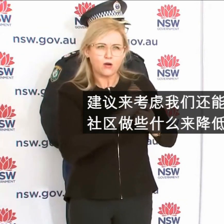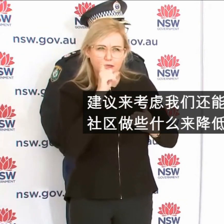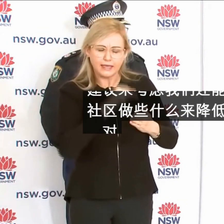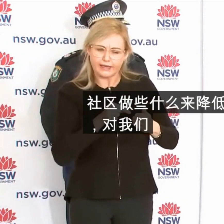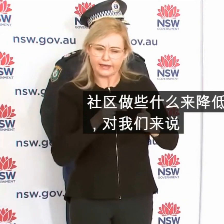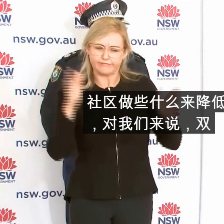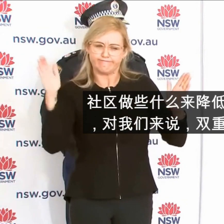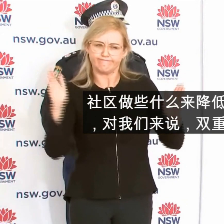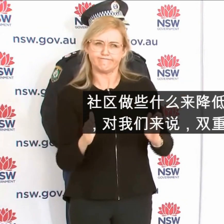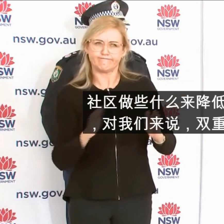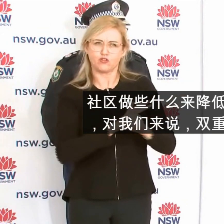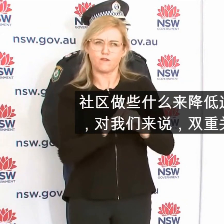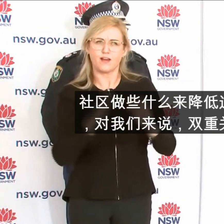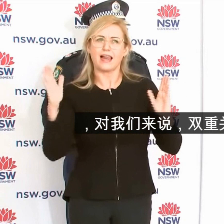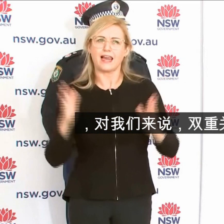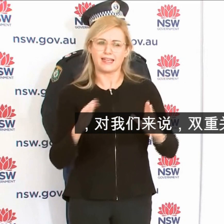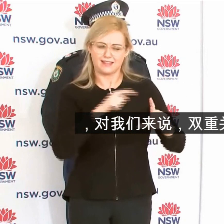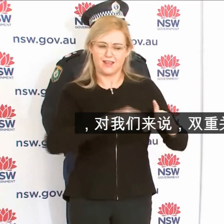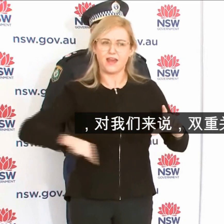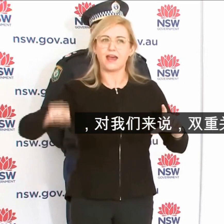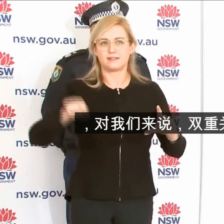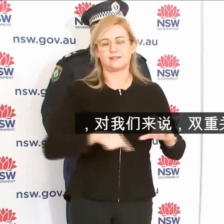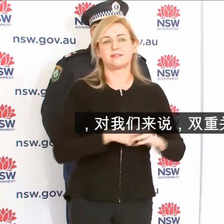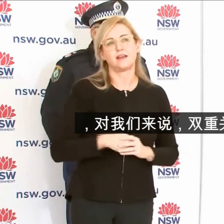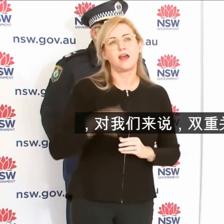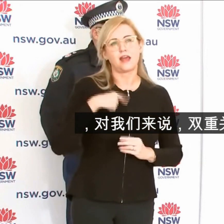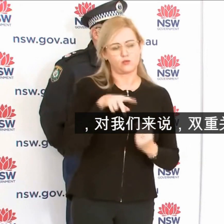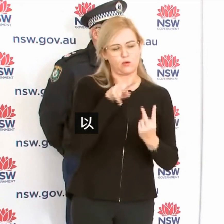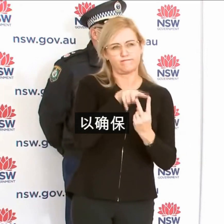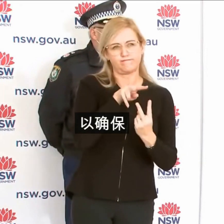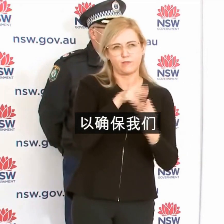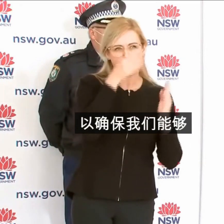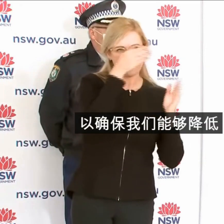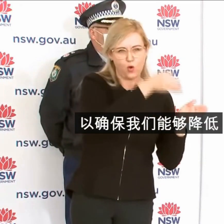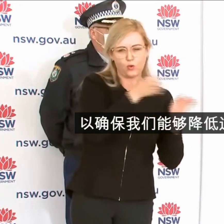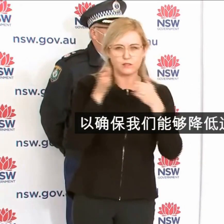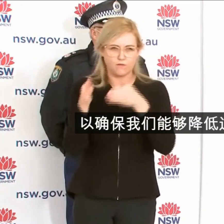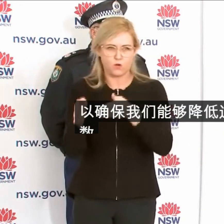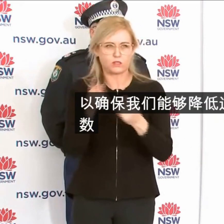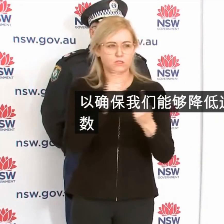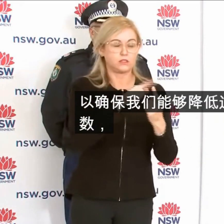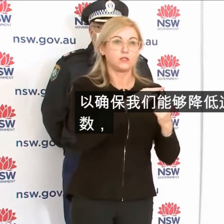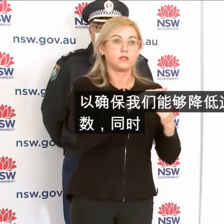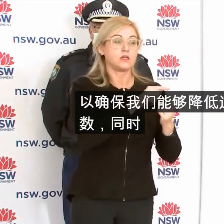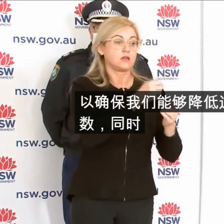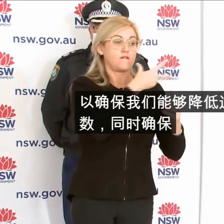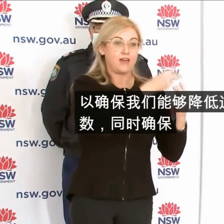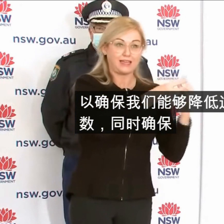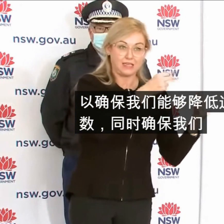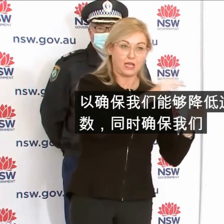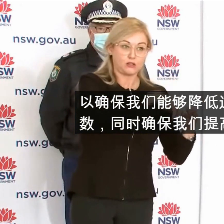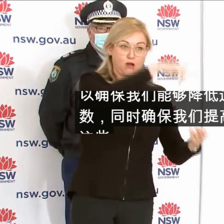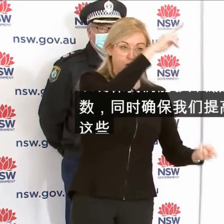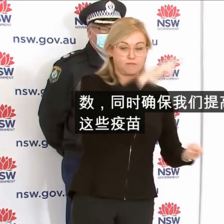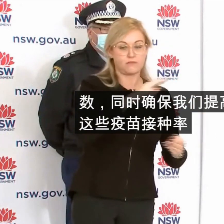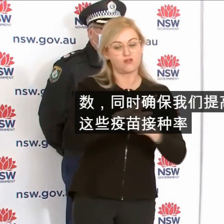numbers down. And it's really important for us to have that double focus to make sure we can get those case numbers down, but